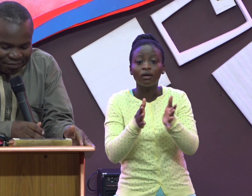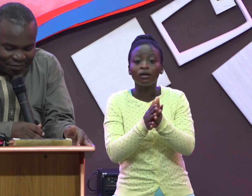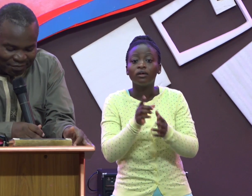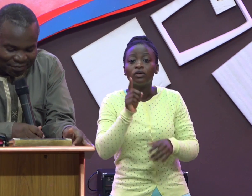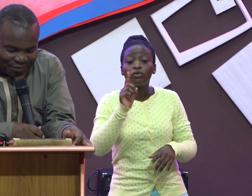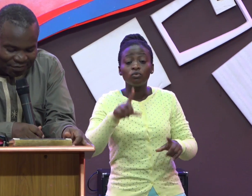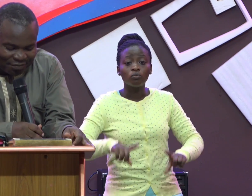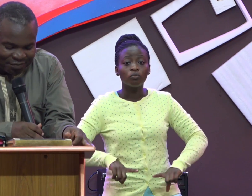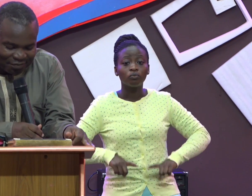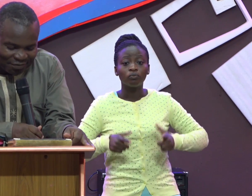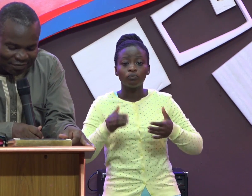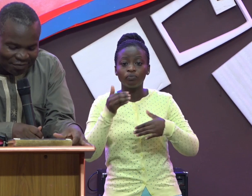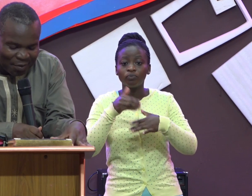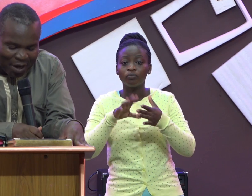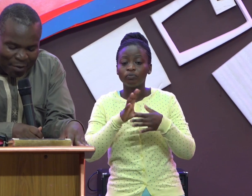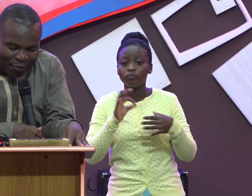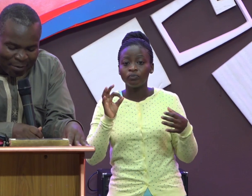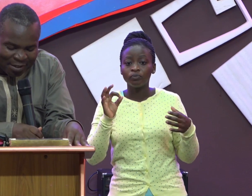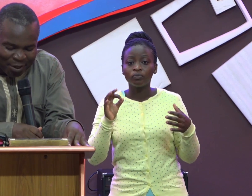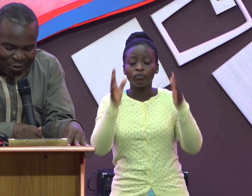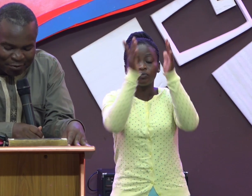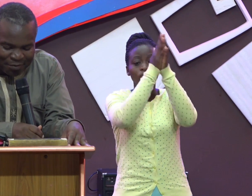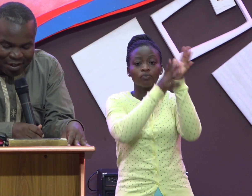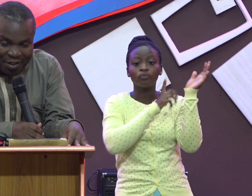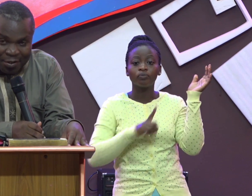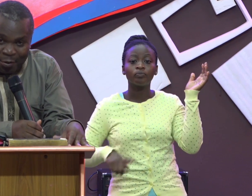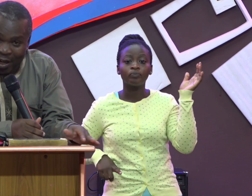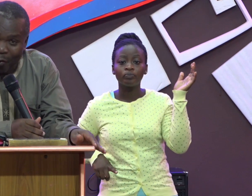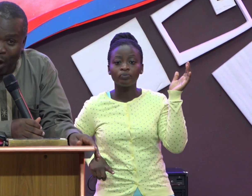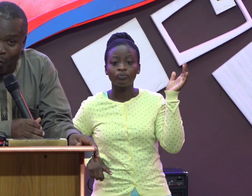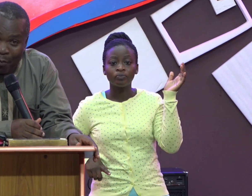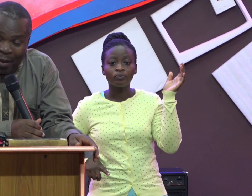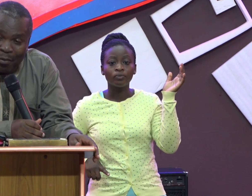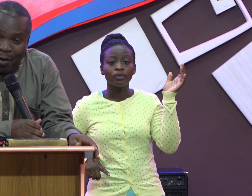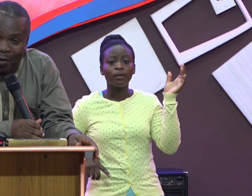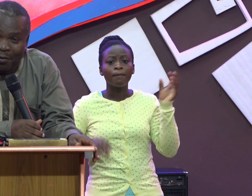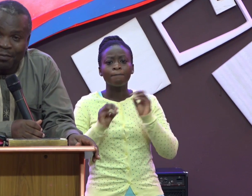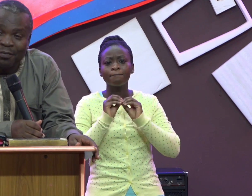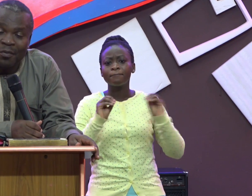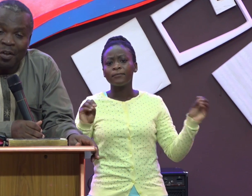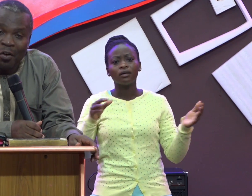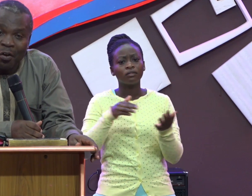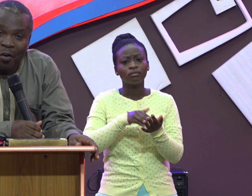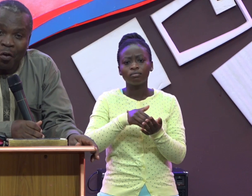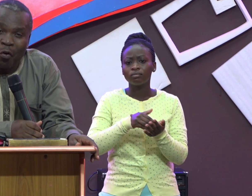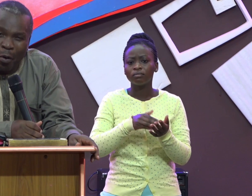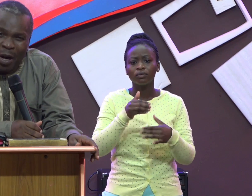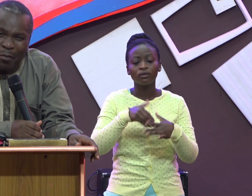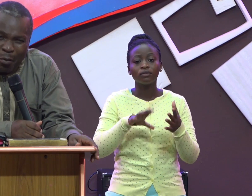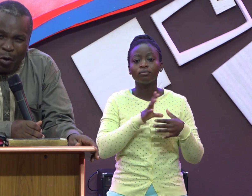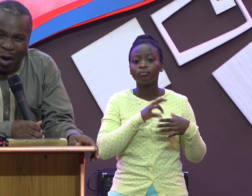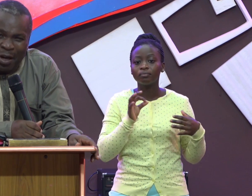A time comes when you're alive in the spirit. Praise the Lord. So don't become rusty in the